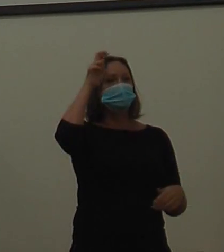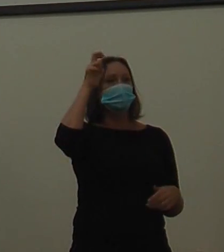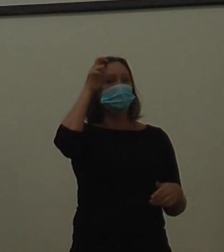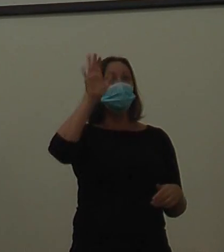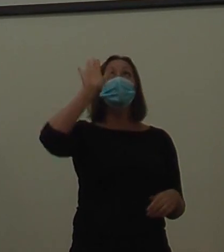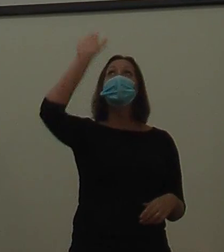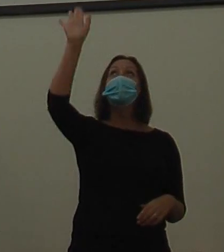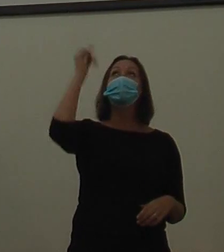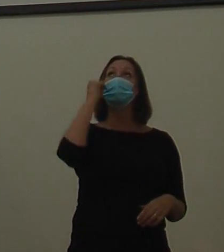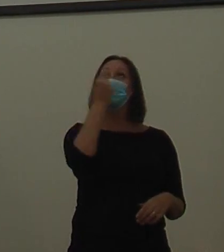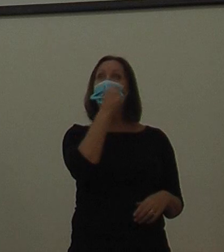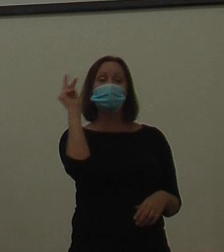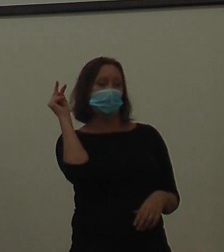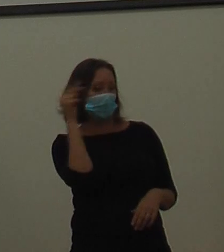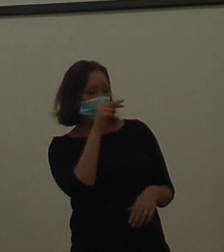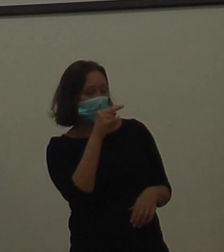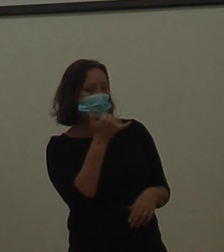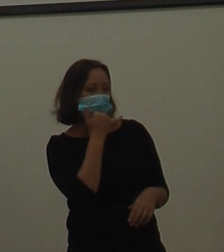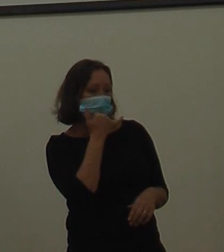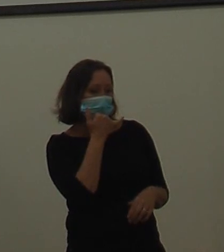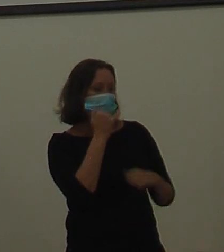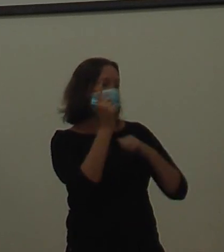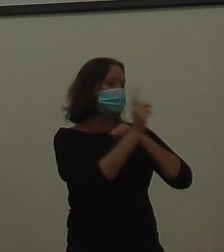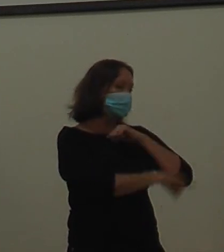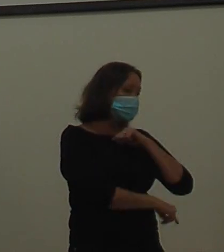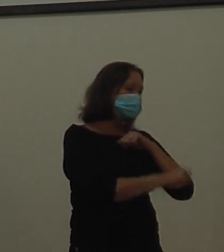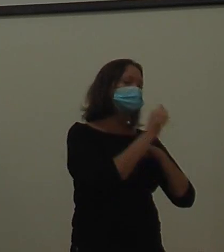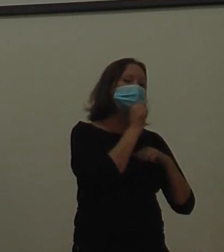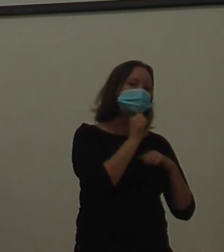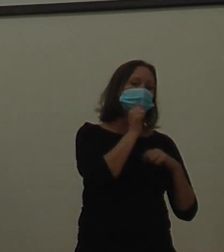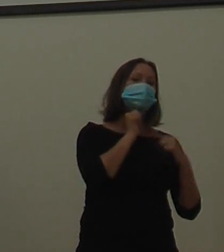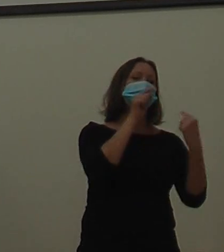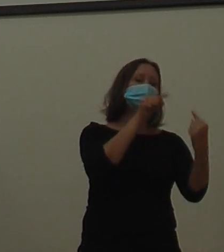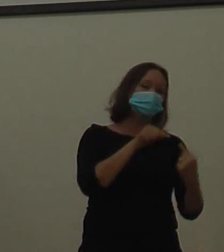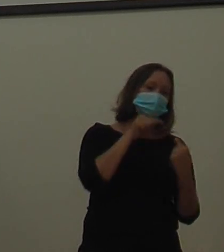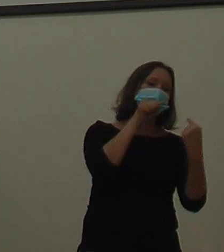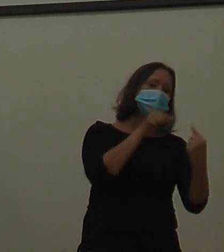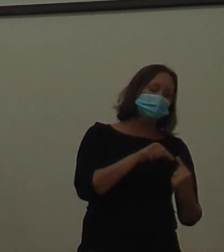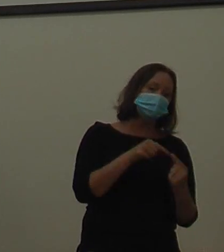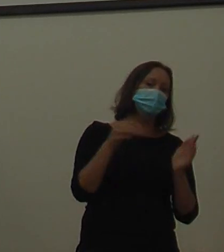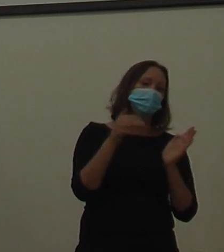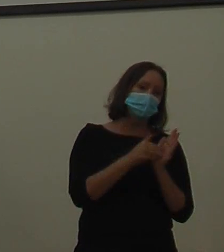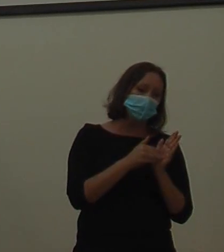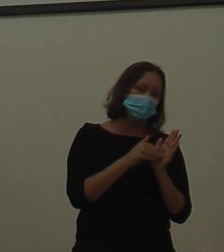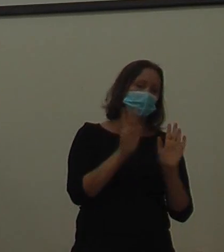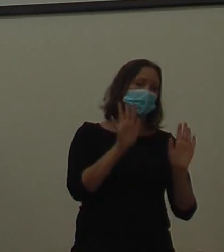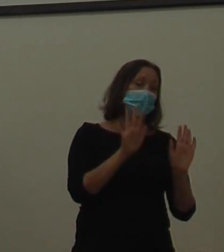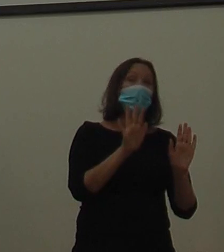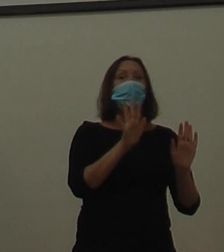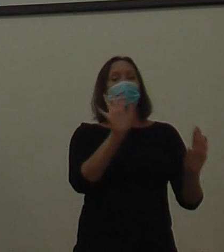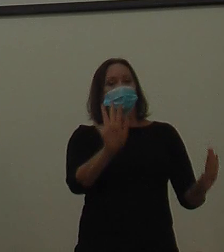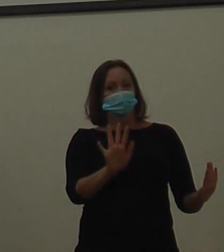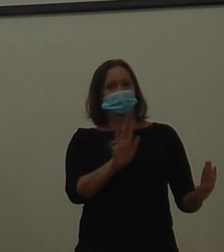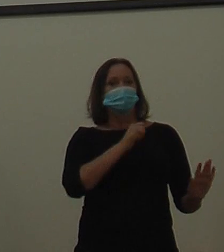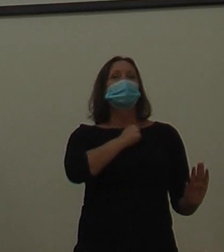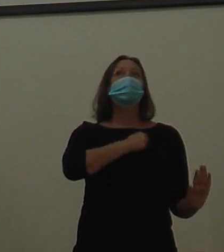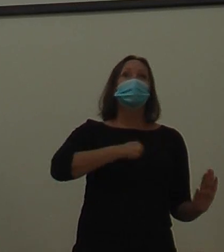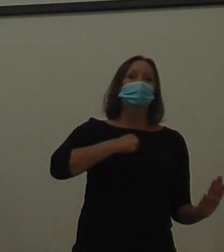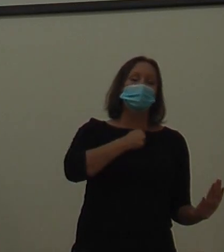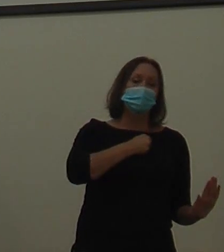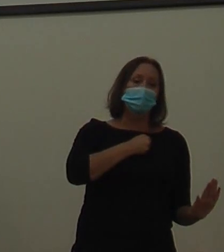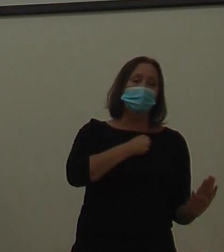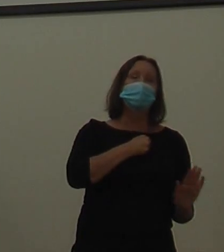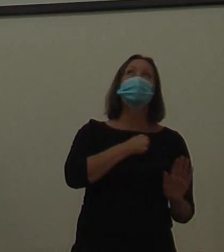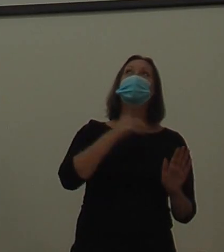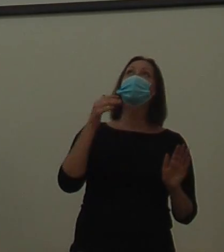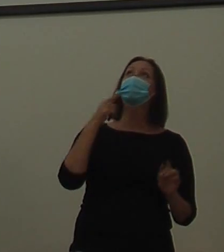and they suffer, and they struggle again. And then they repent, and they get right with God.